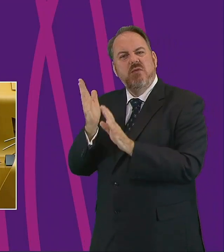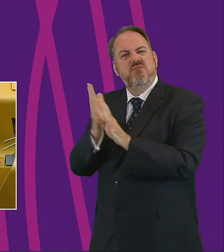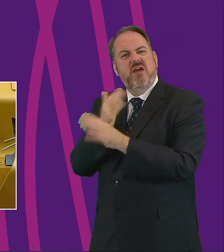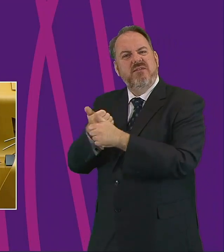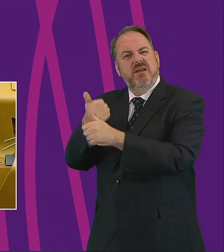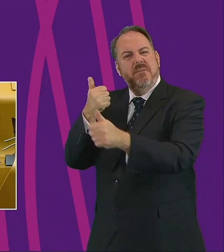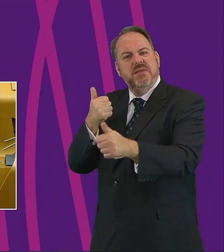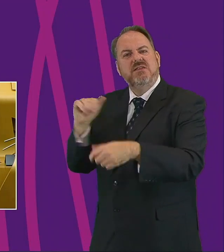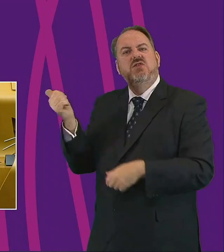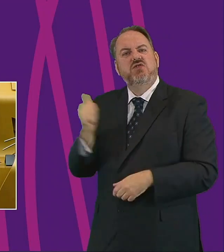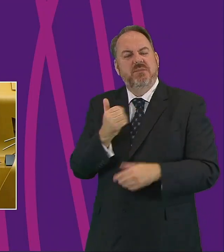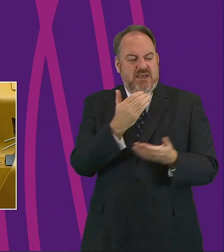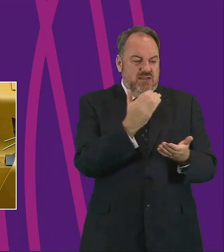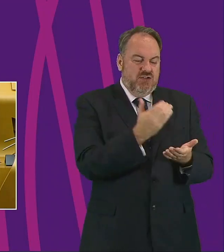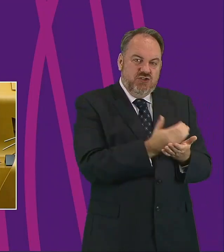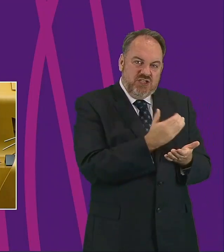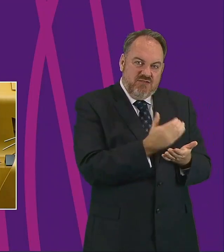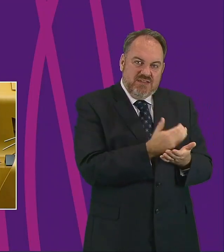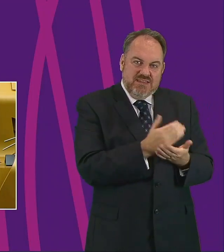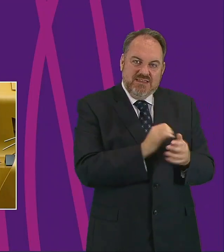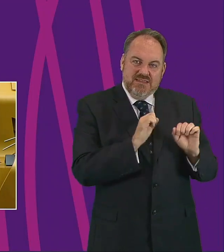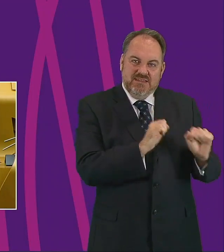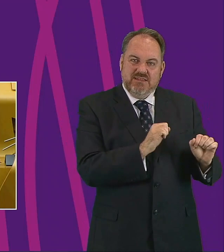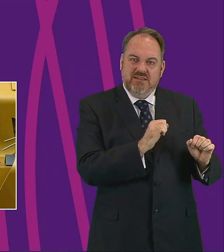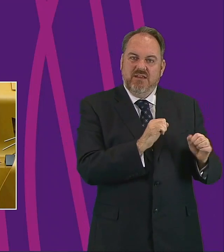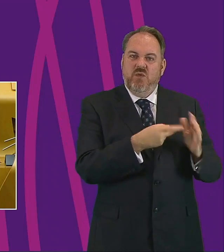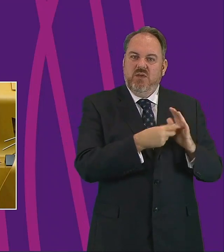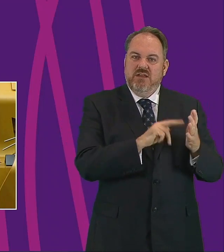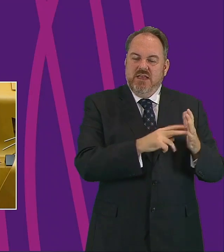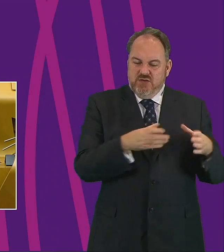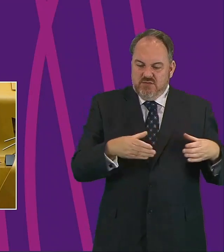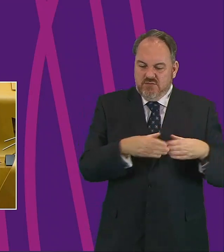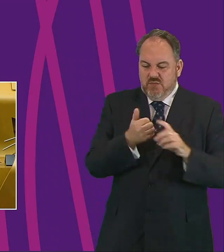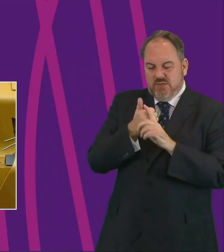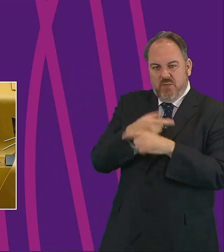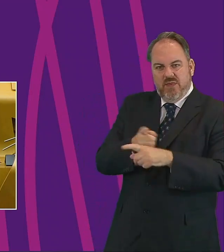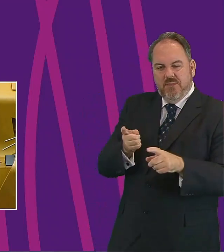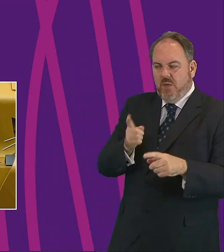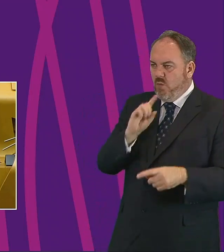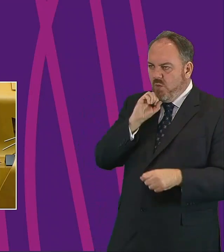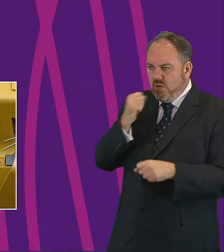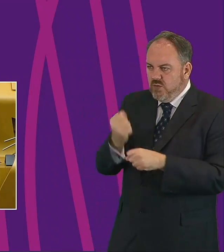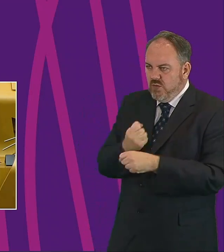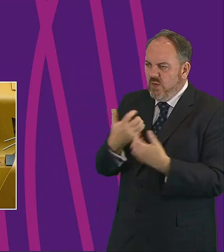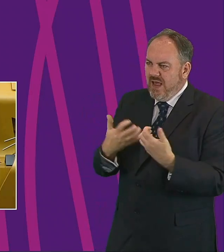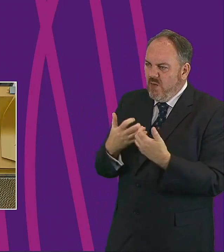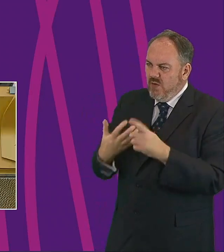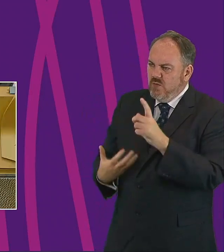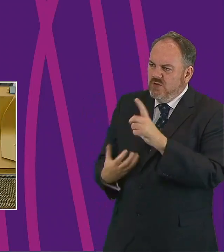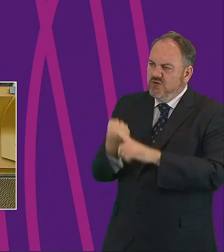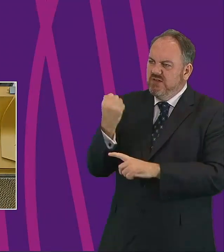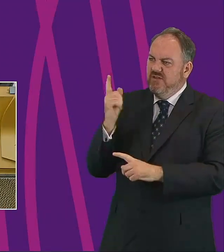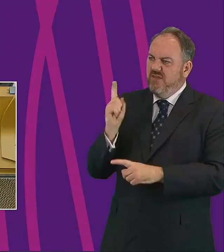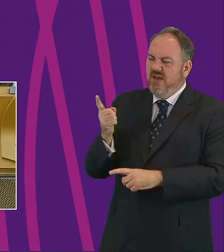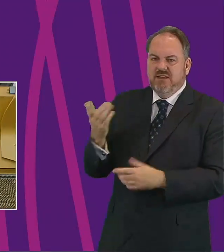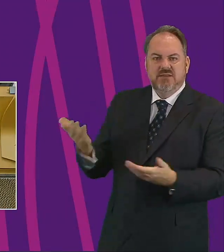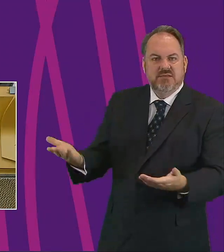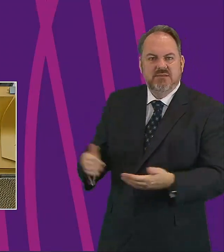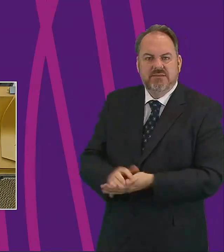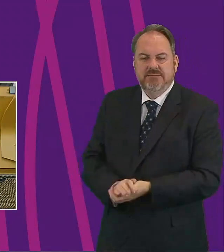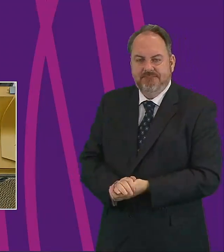what specific actions is the Scottish Government taking now to deliver this change? Thank you. First Minister.